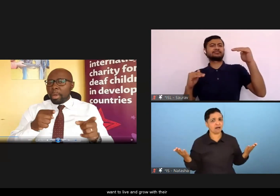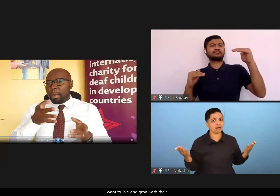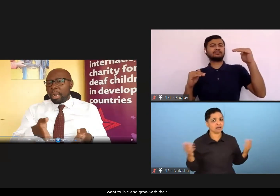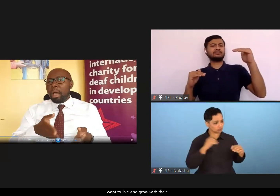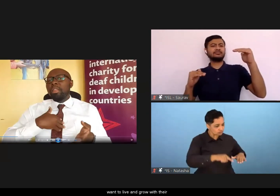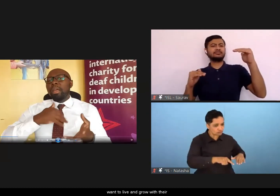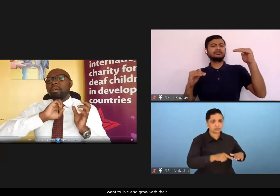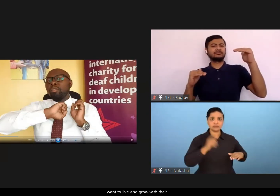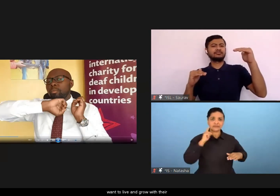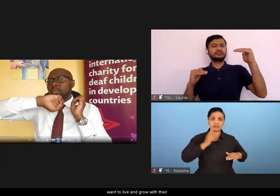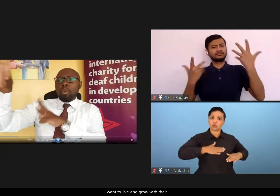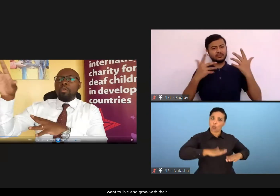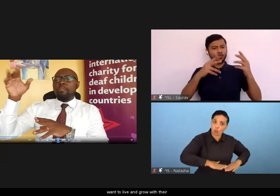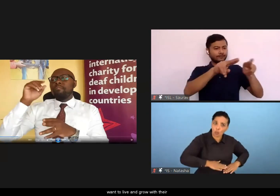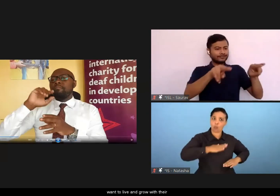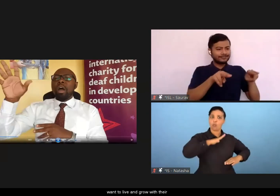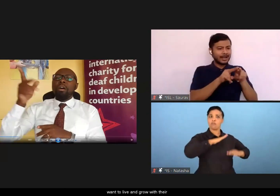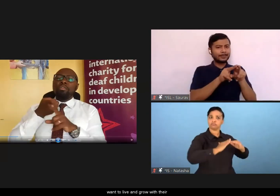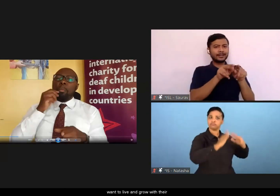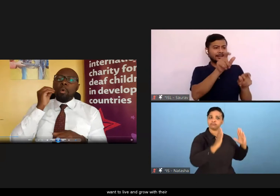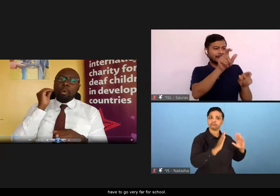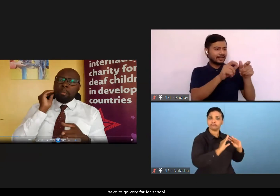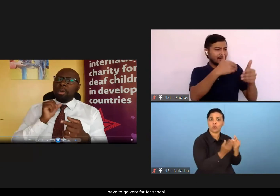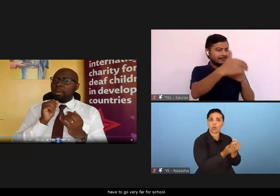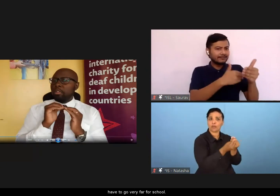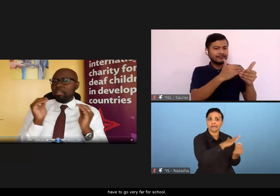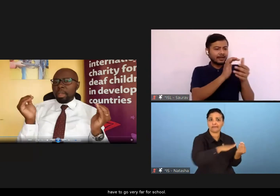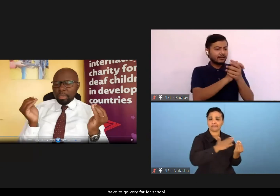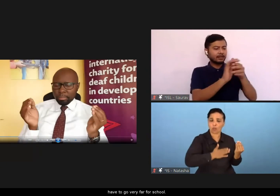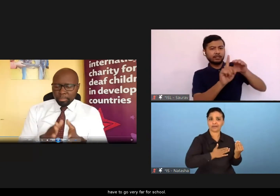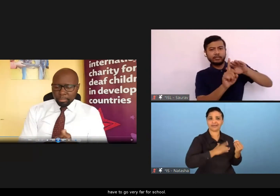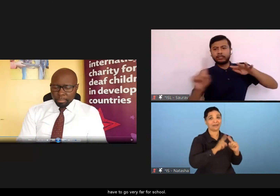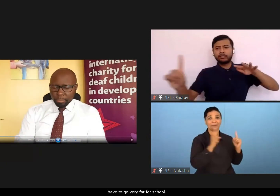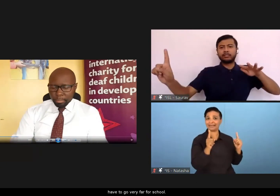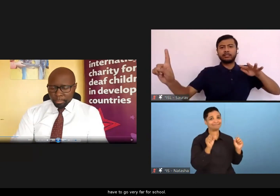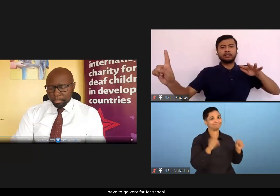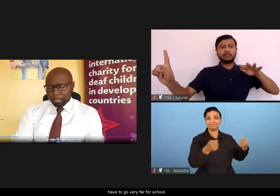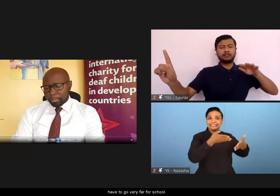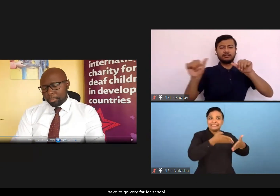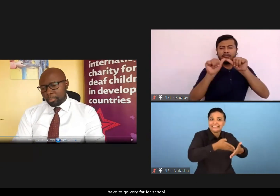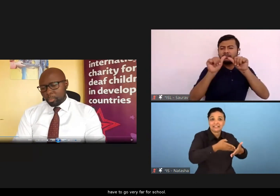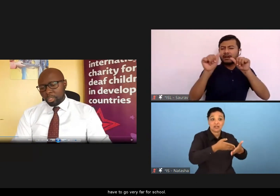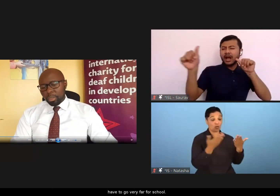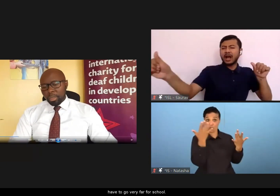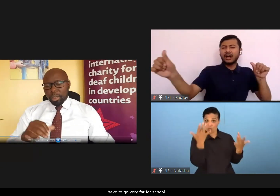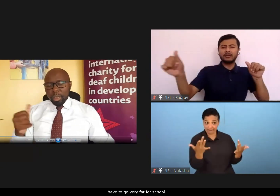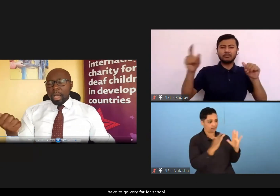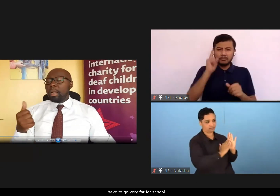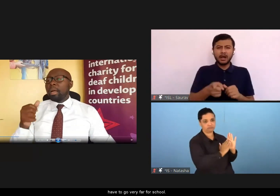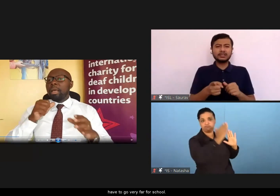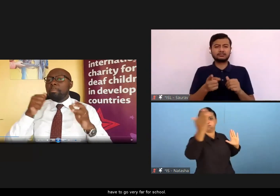their families. But now you find that they have to go very far for school.